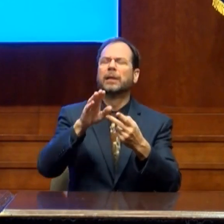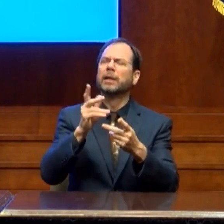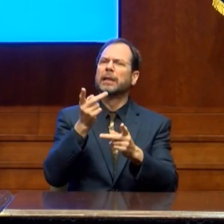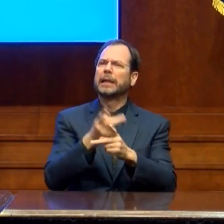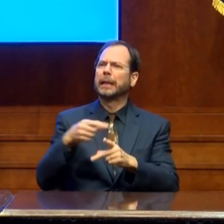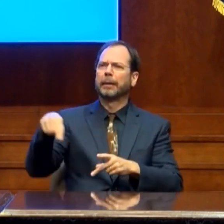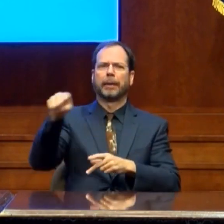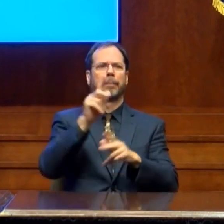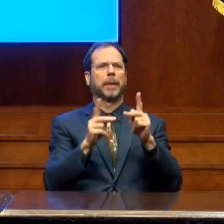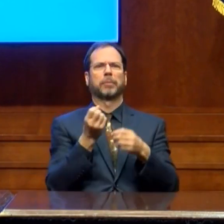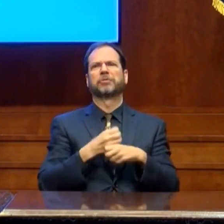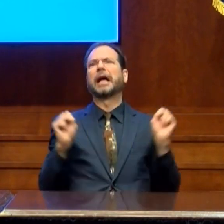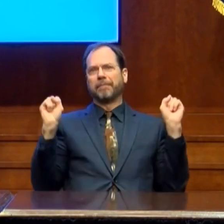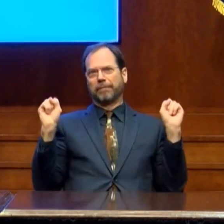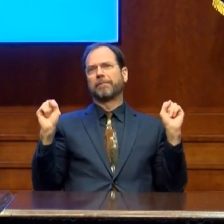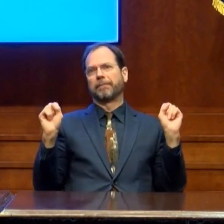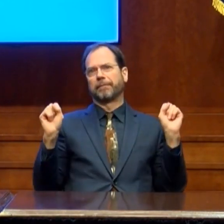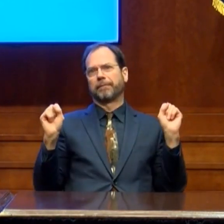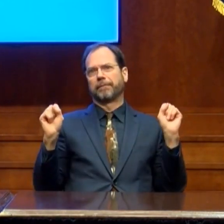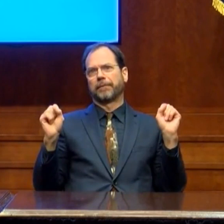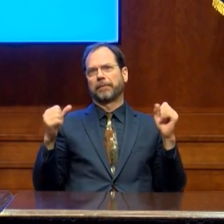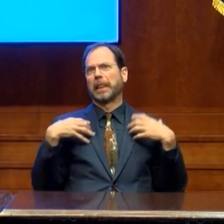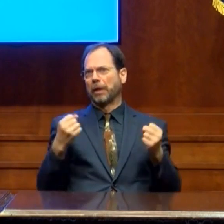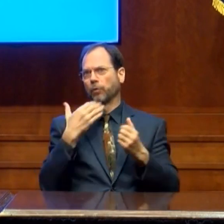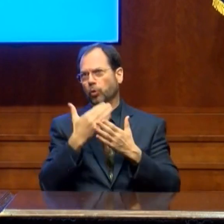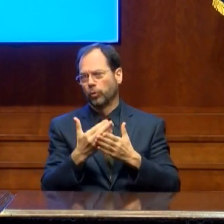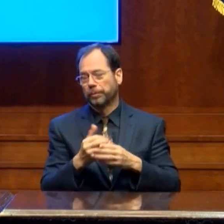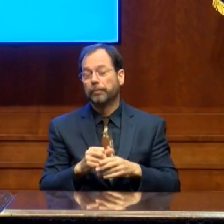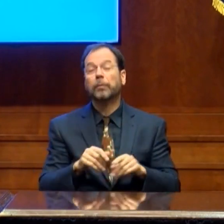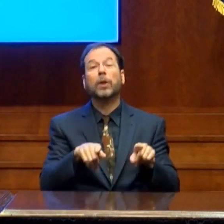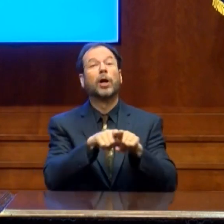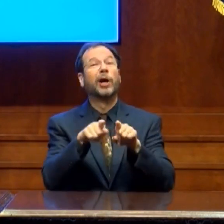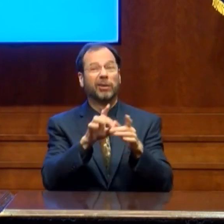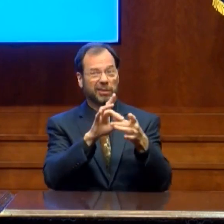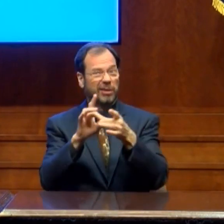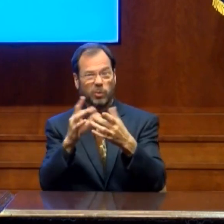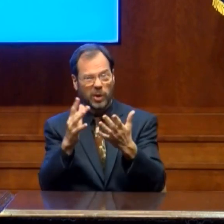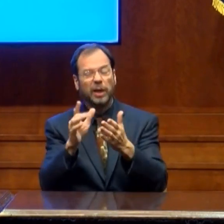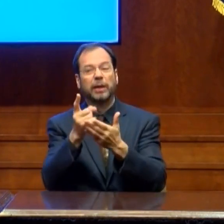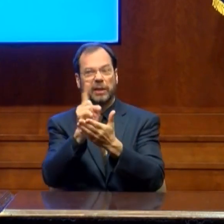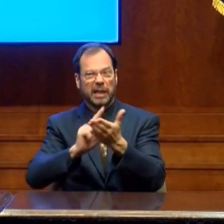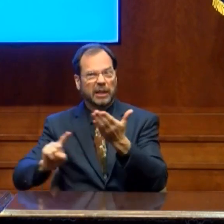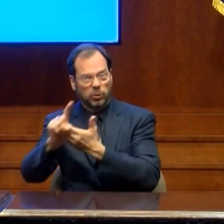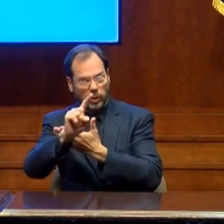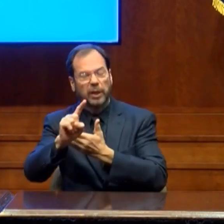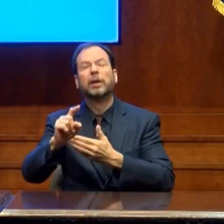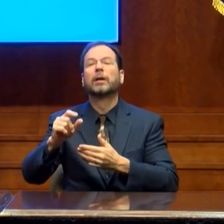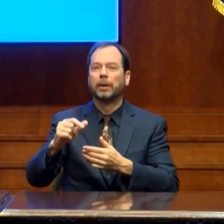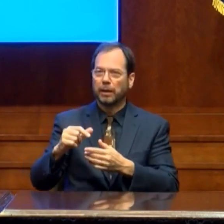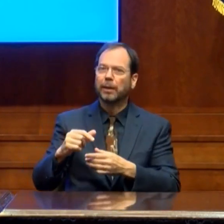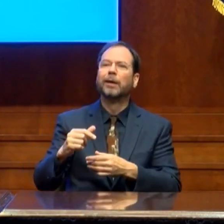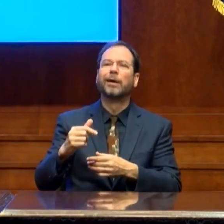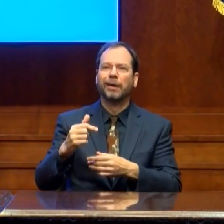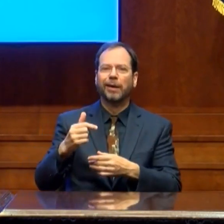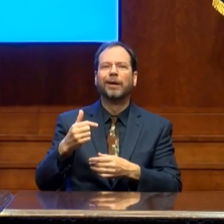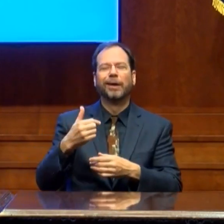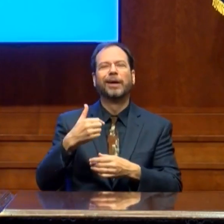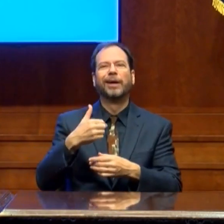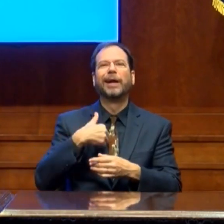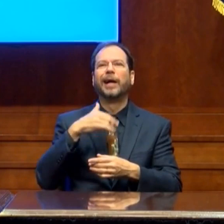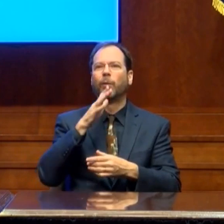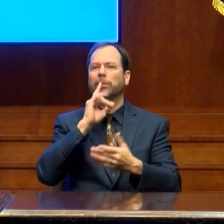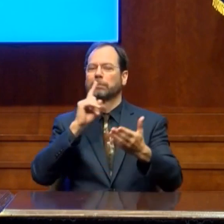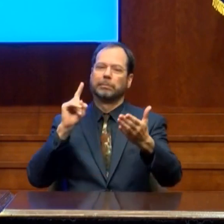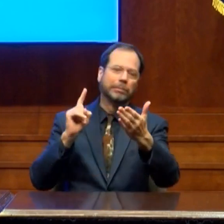public health and safety. And then also connected to that, next week I will be providing